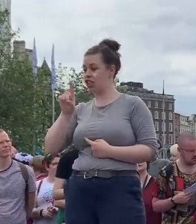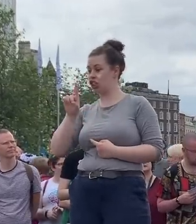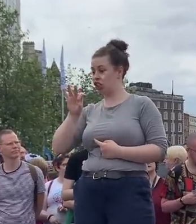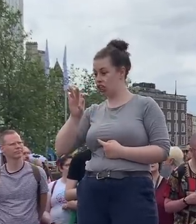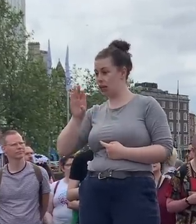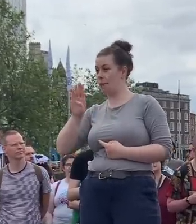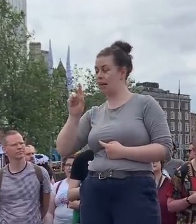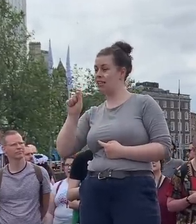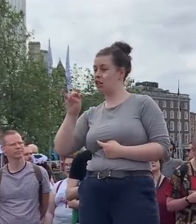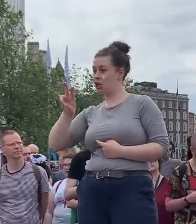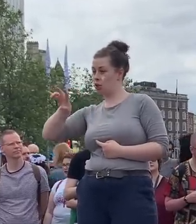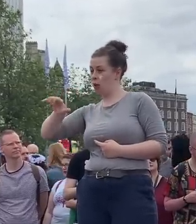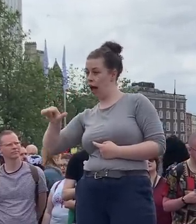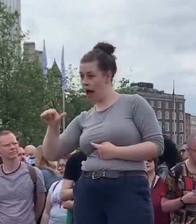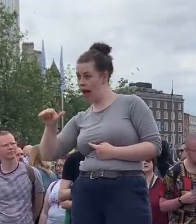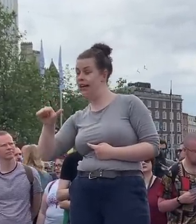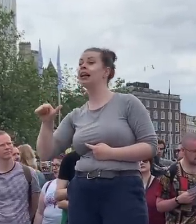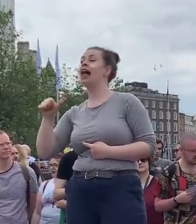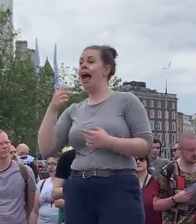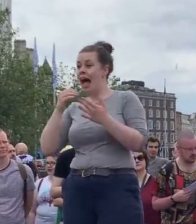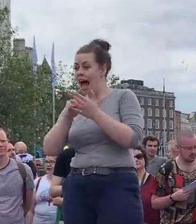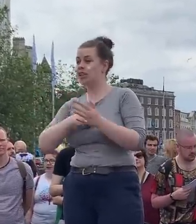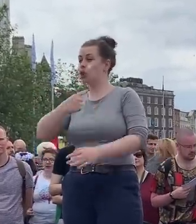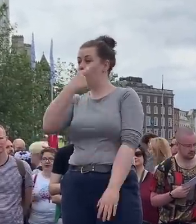their sexual orientation when claiming asylum in Ireland.